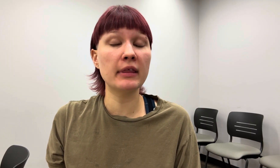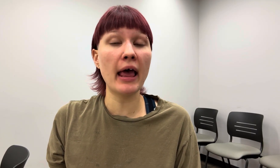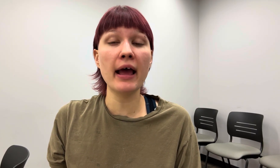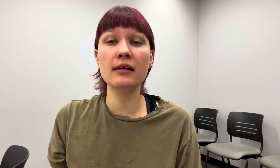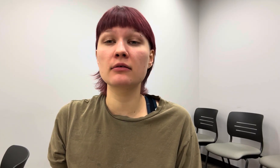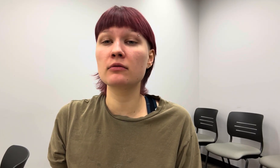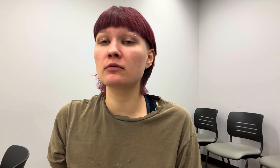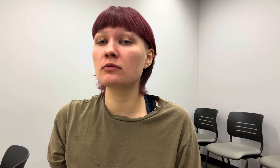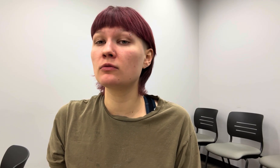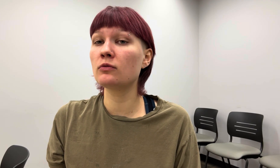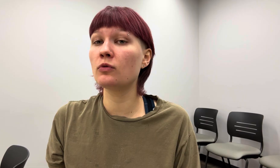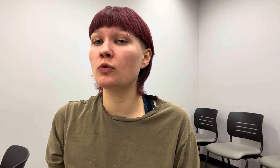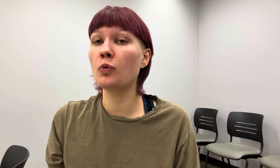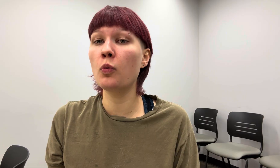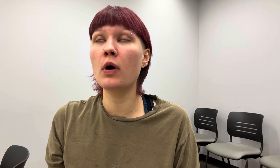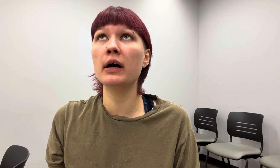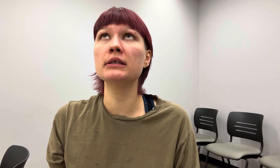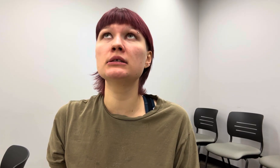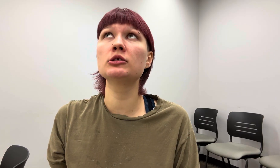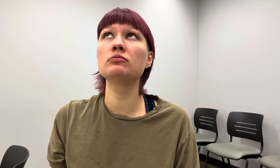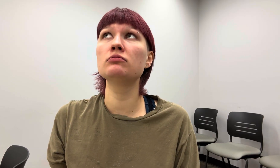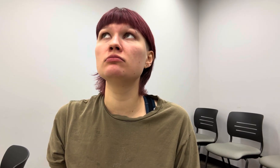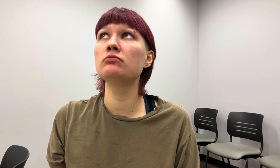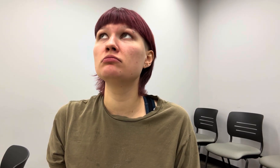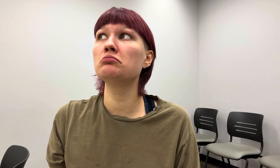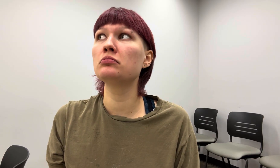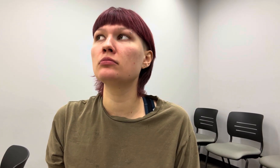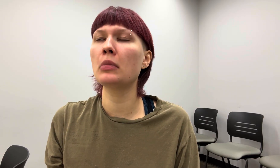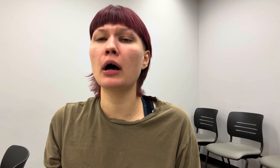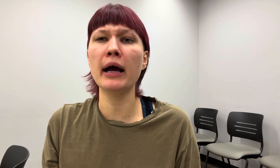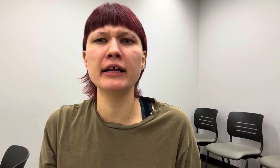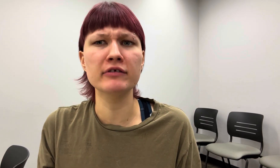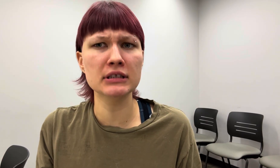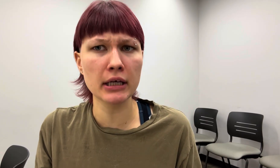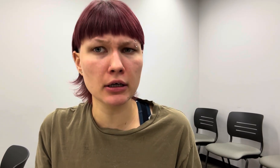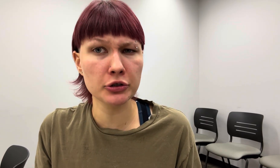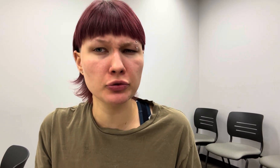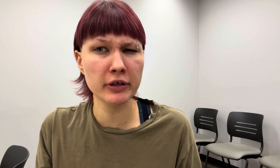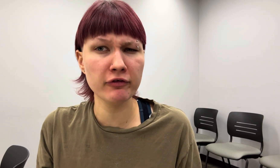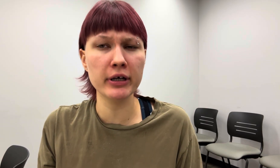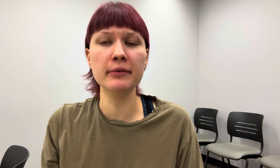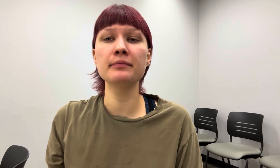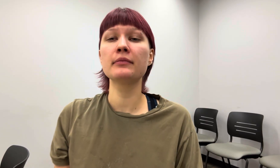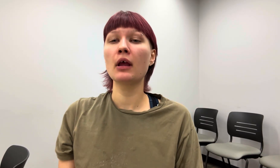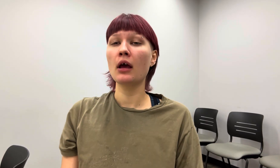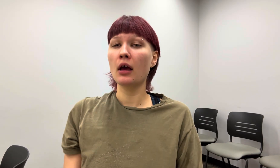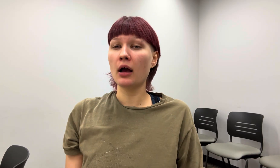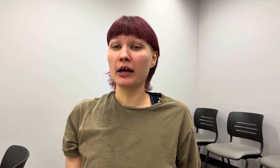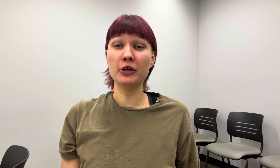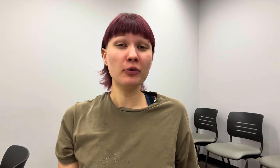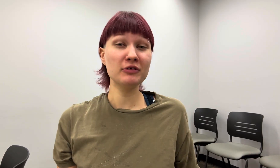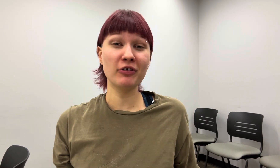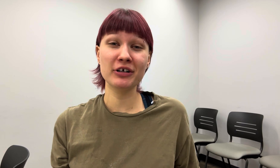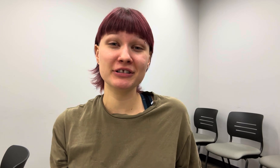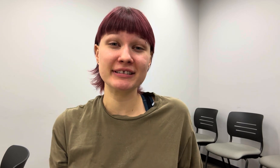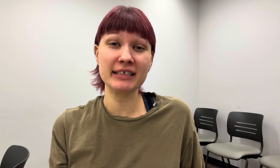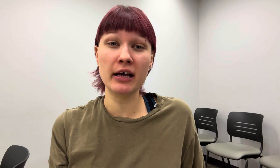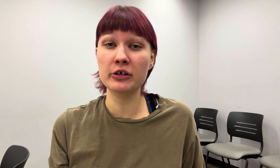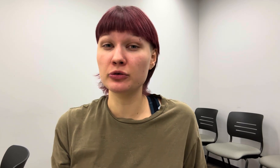that was, I'd even say, unduly free. I'd go as far as to say unduly